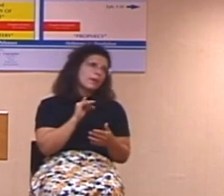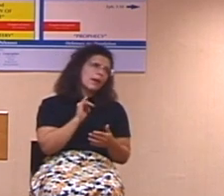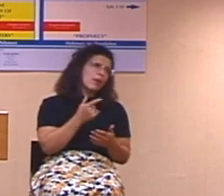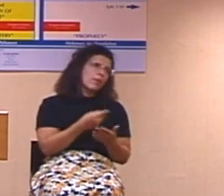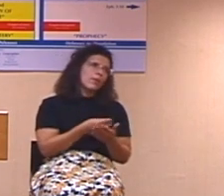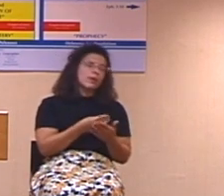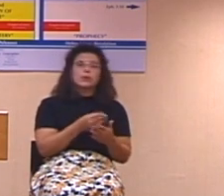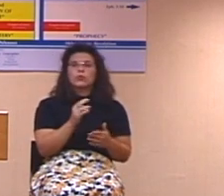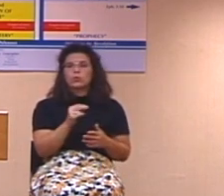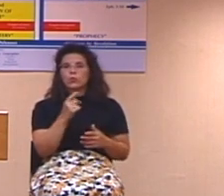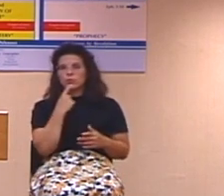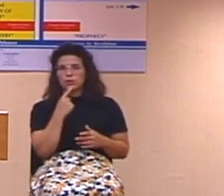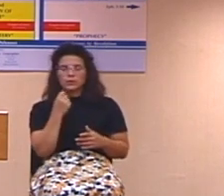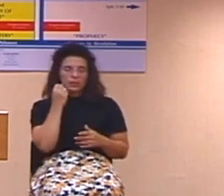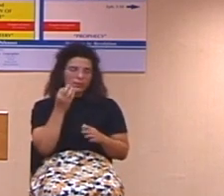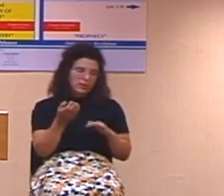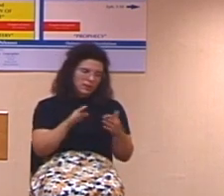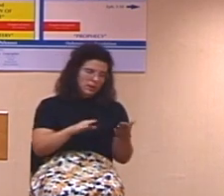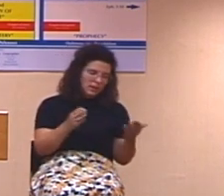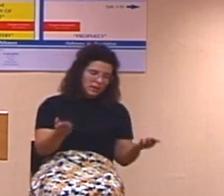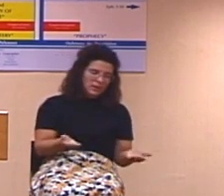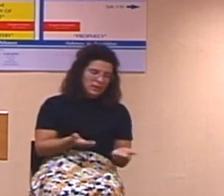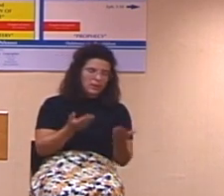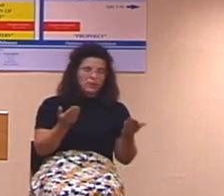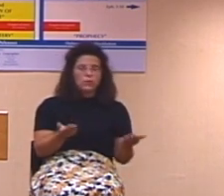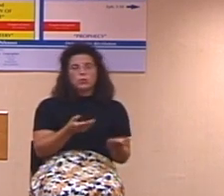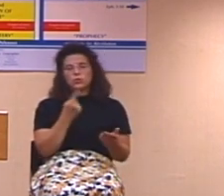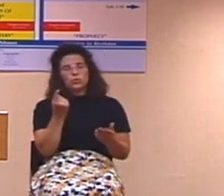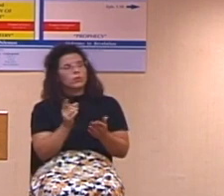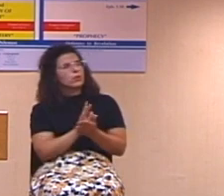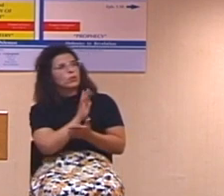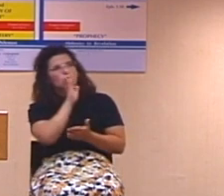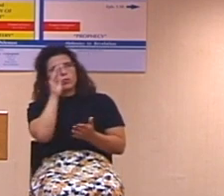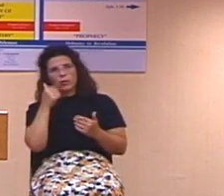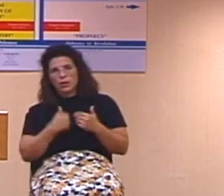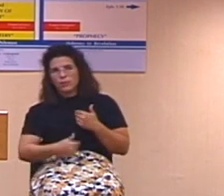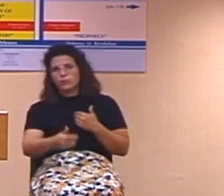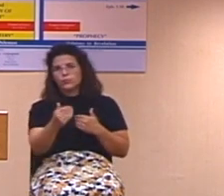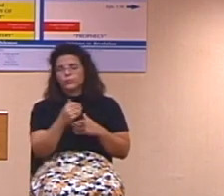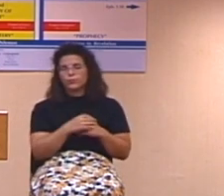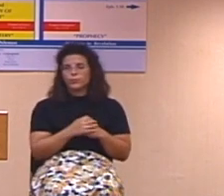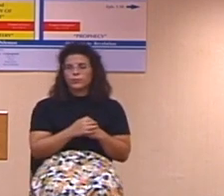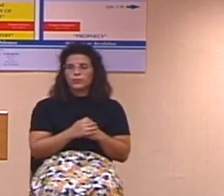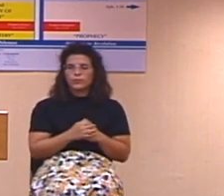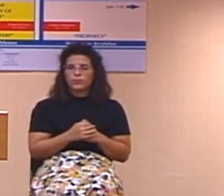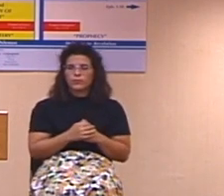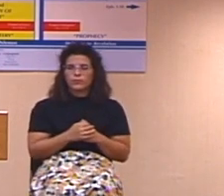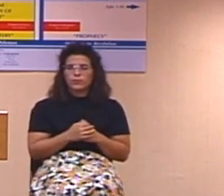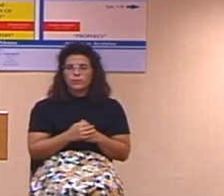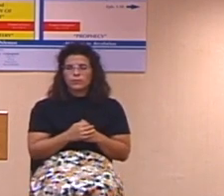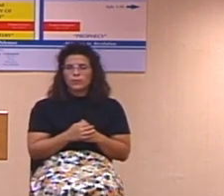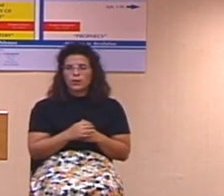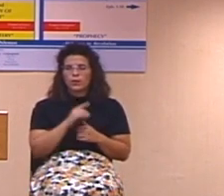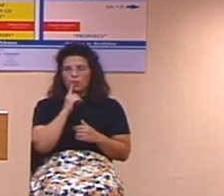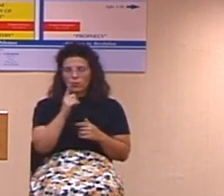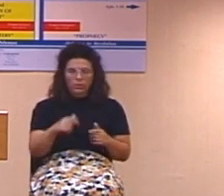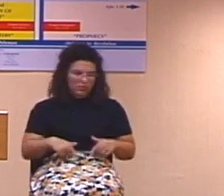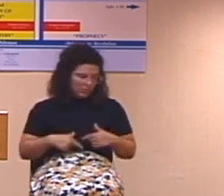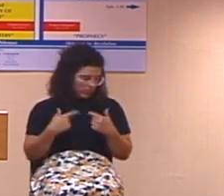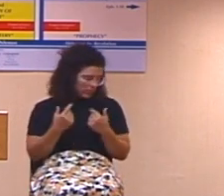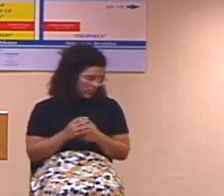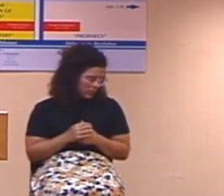No, he says, man, you know what? If I die here, it's only glory, baby. It's only glory. Real living,